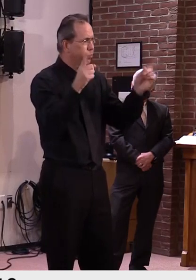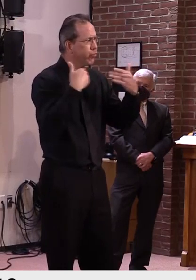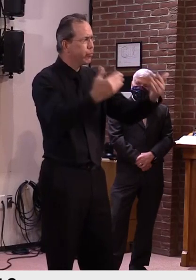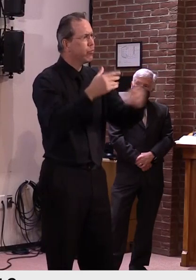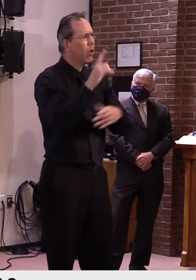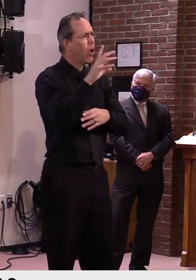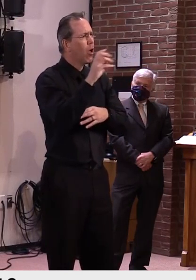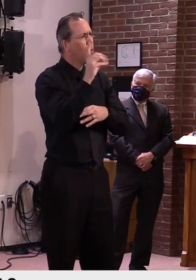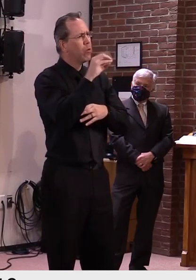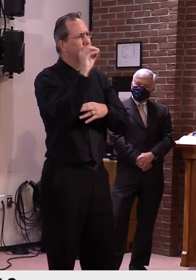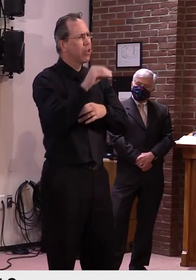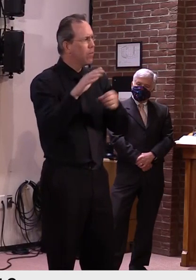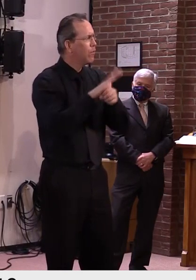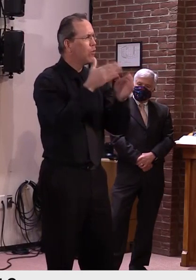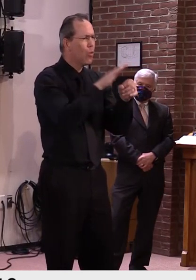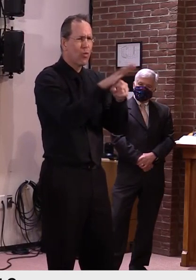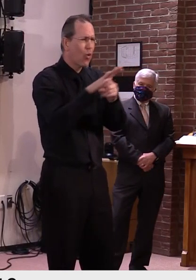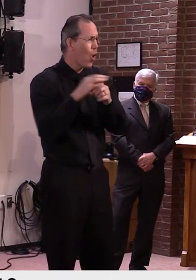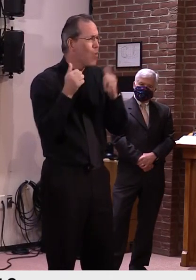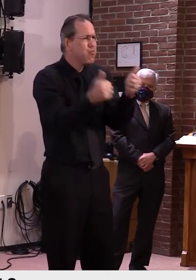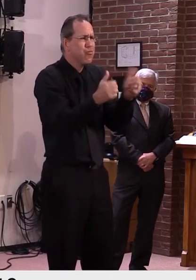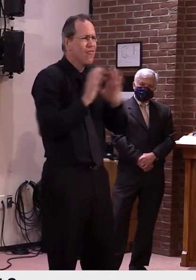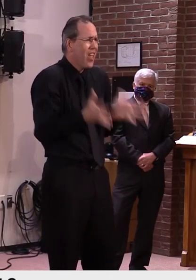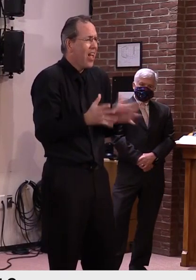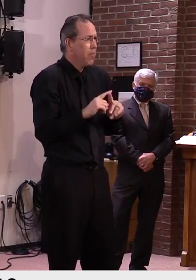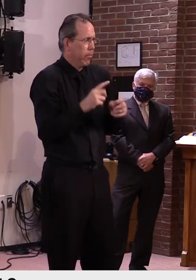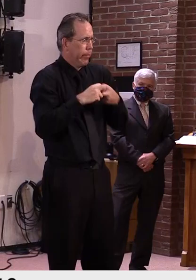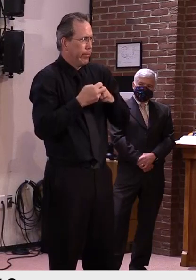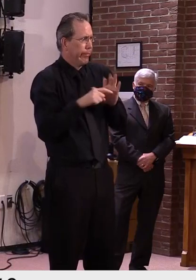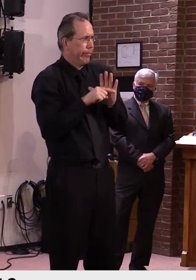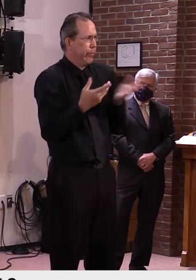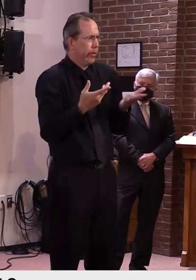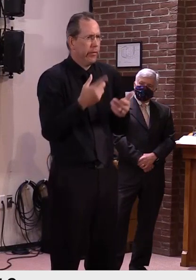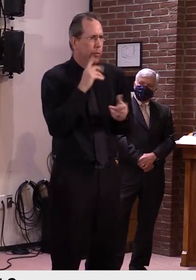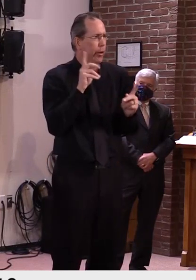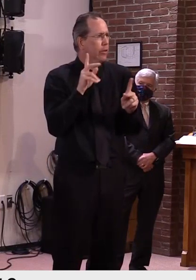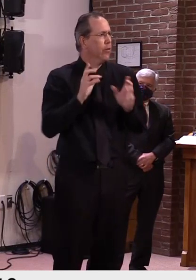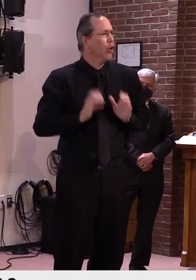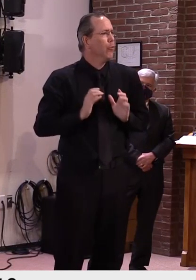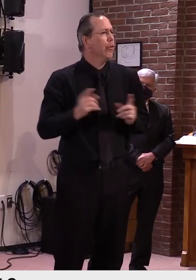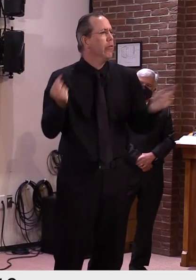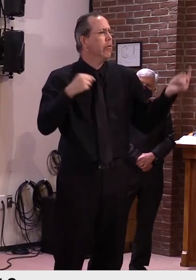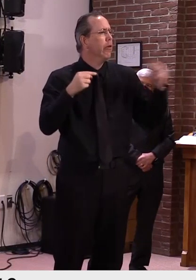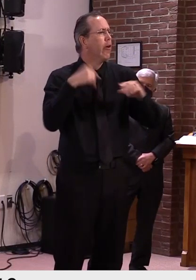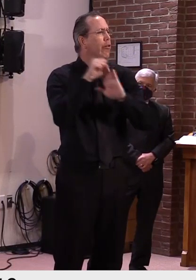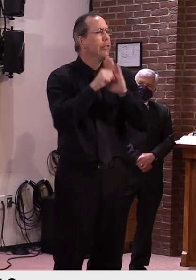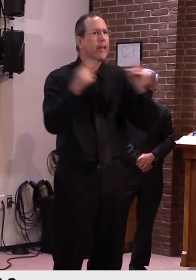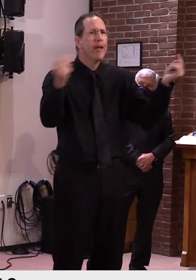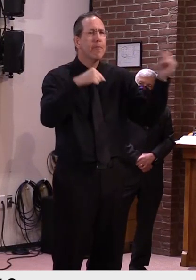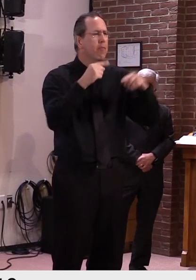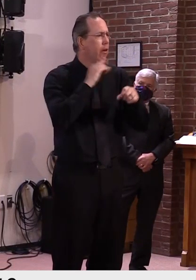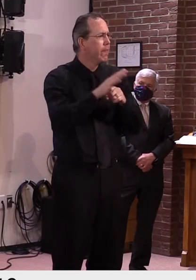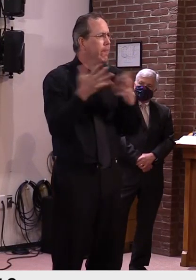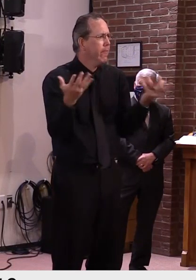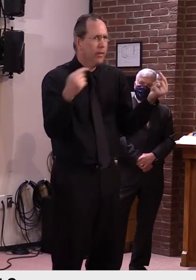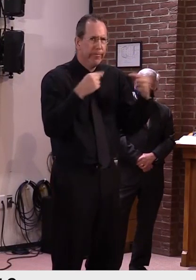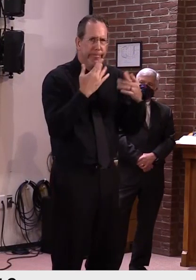that asked us not to expand the occupancy rate of their facilities.